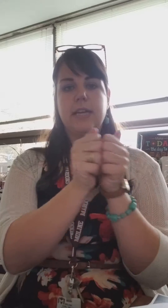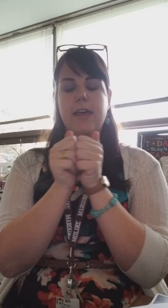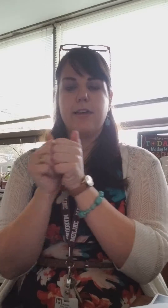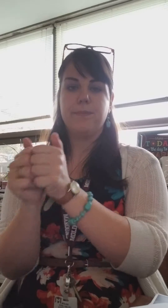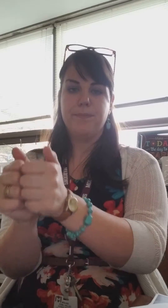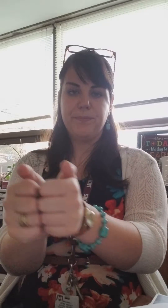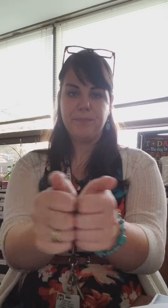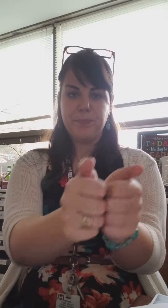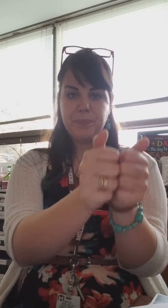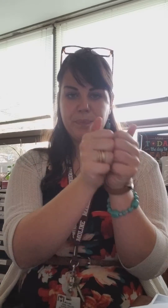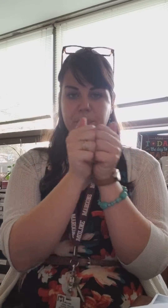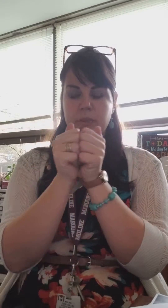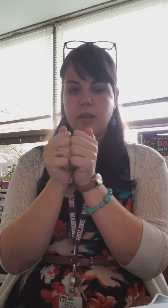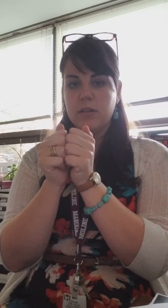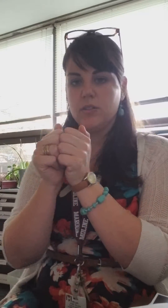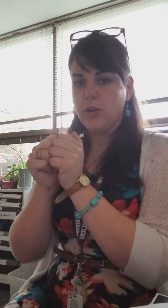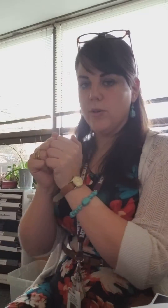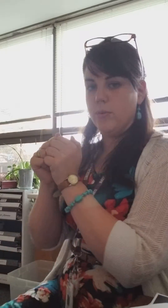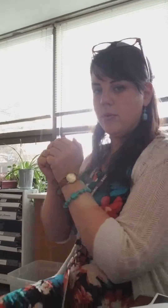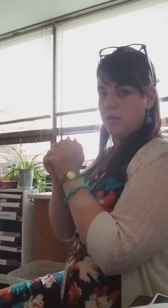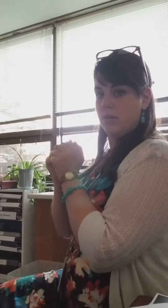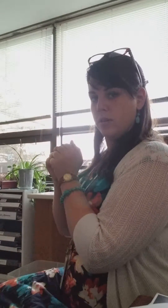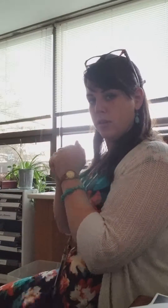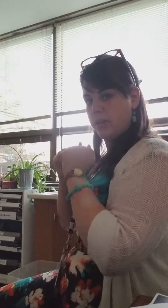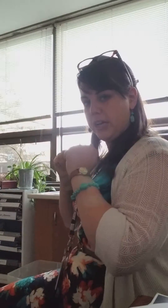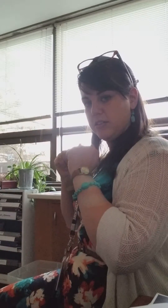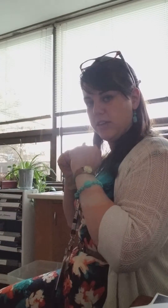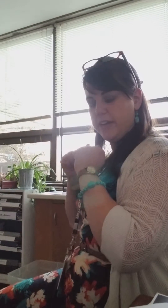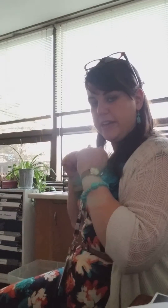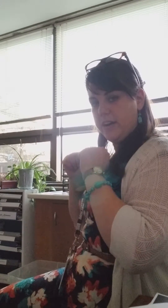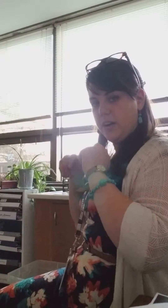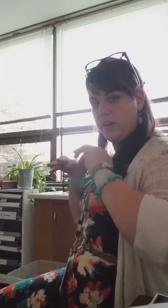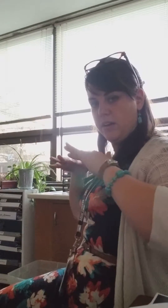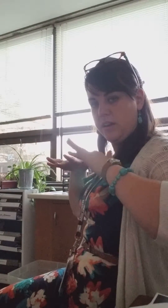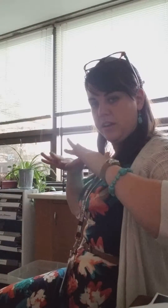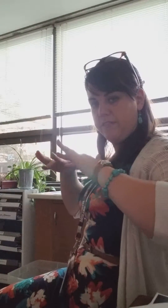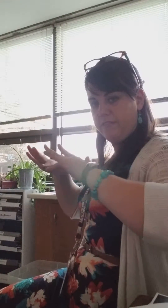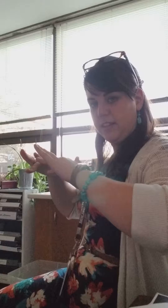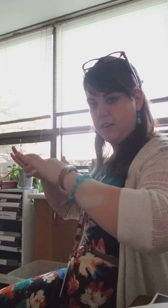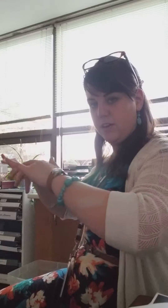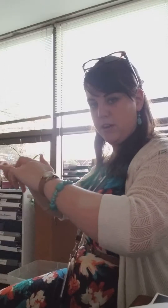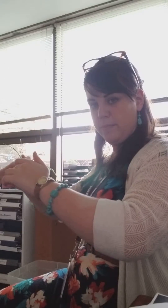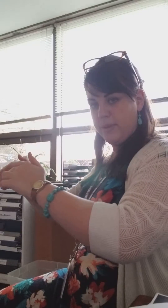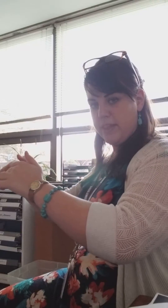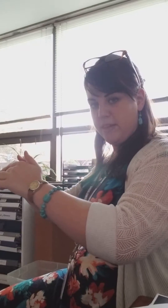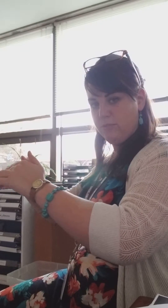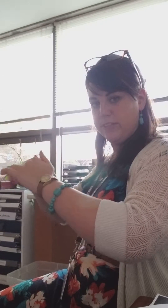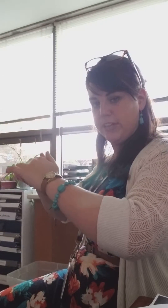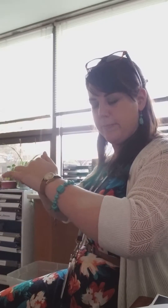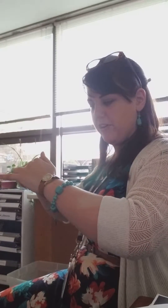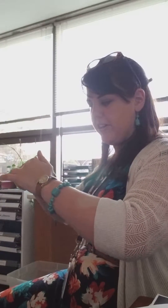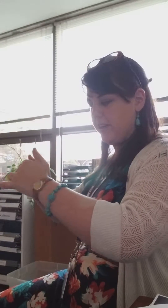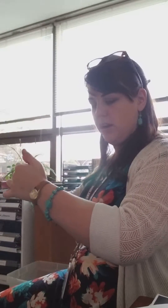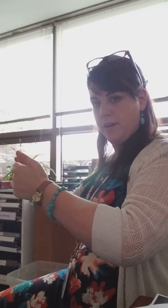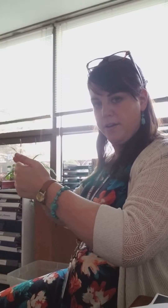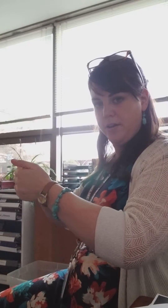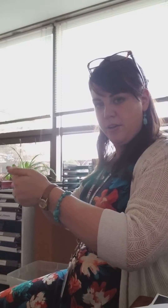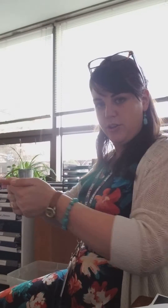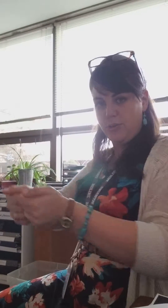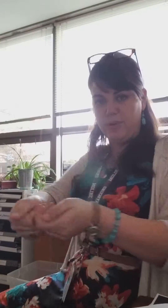together. So kind of start here, and you flutter them, and then once you hit about here, you put